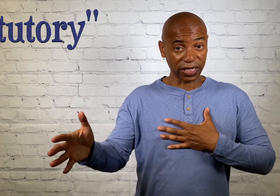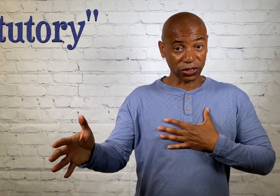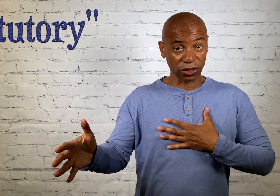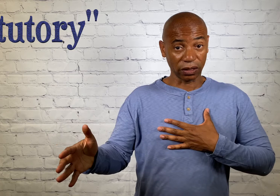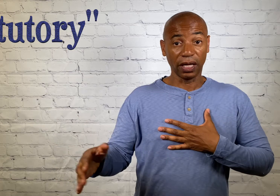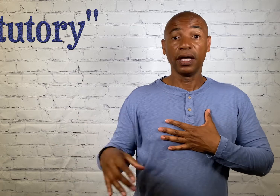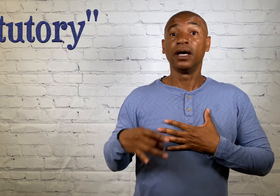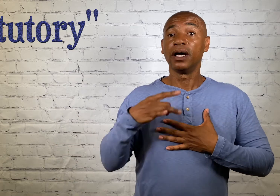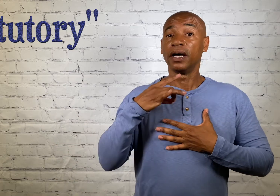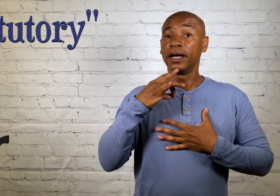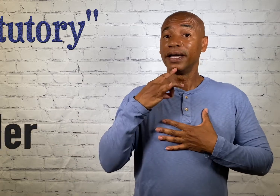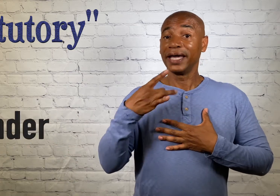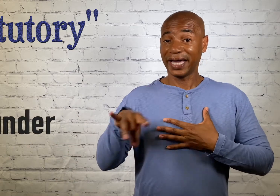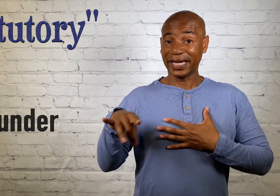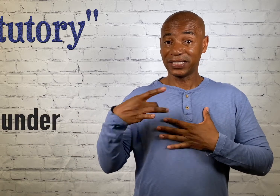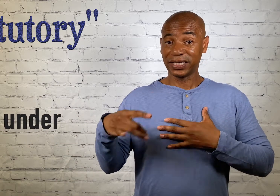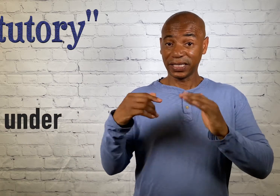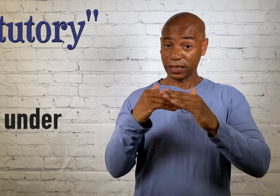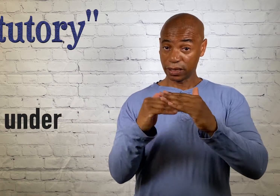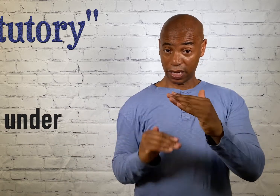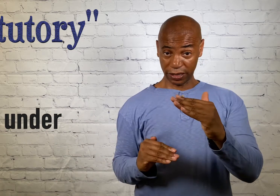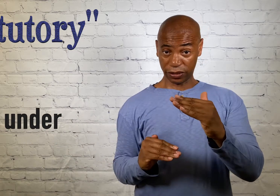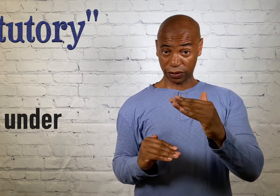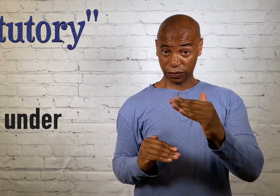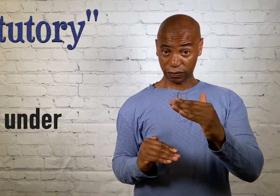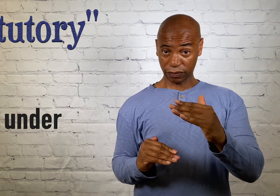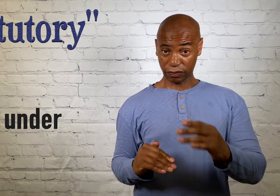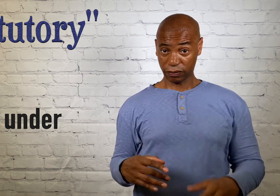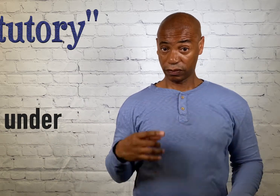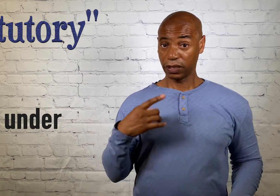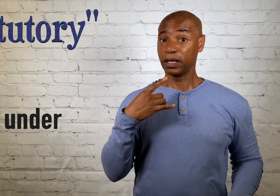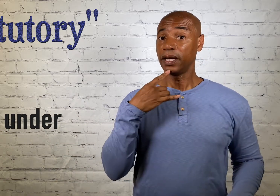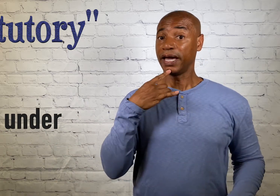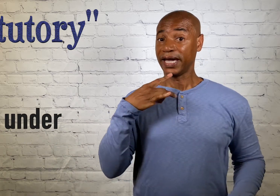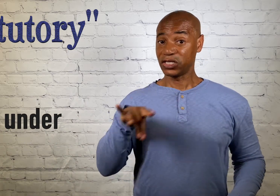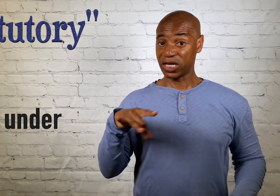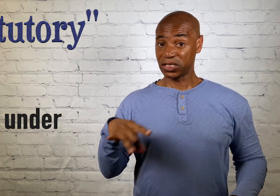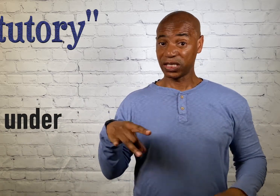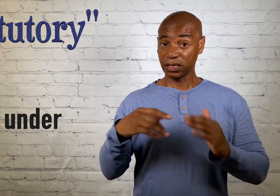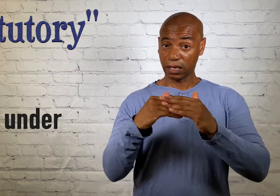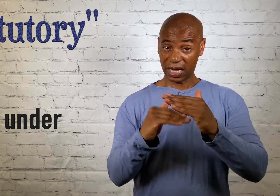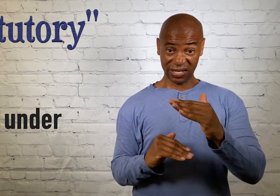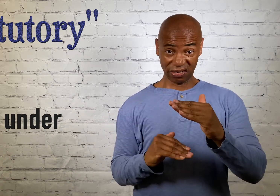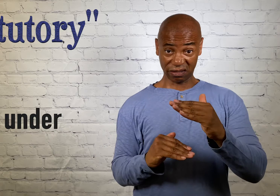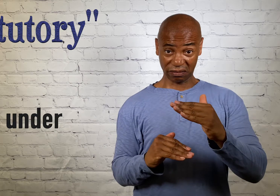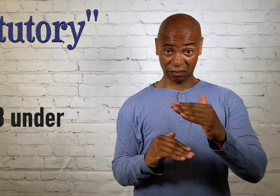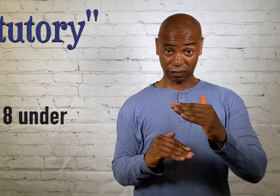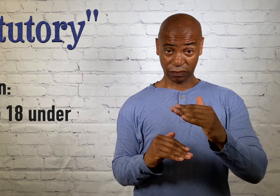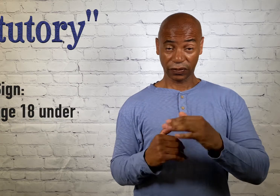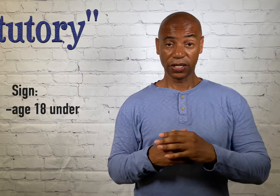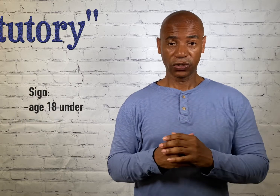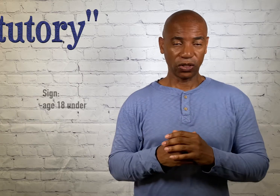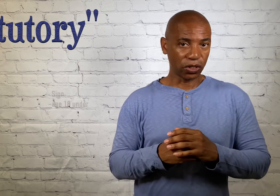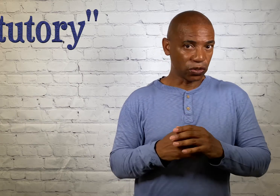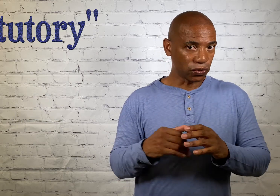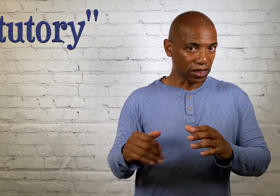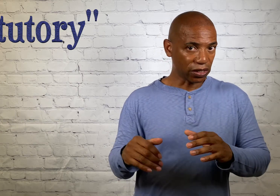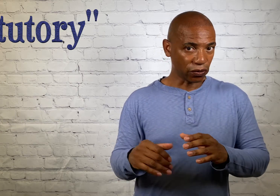conversation. 18 under. Age 18 under. So you can use either